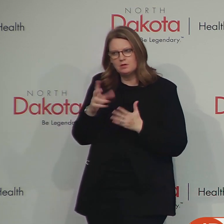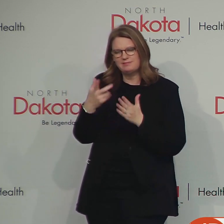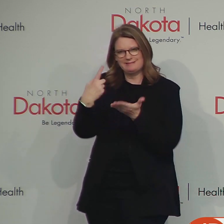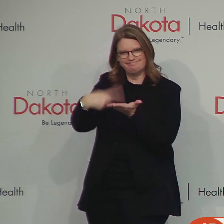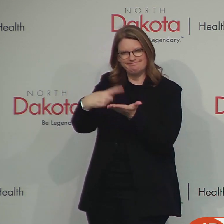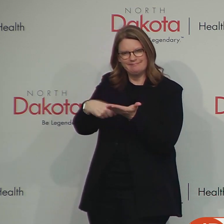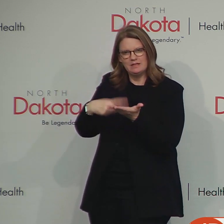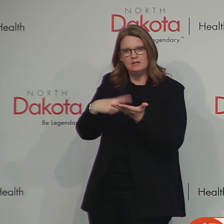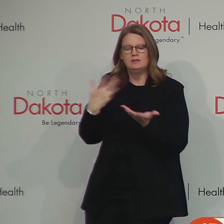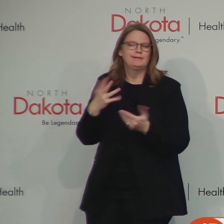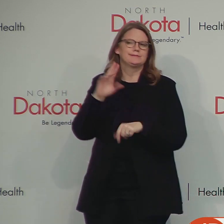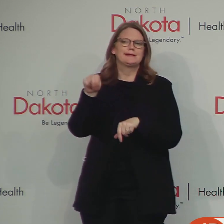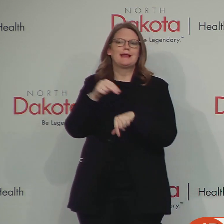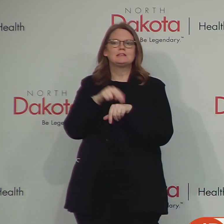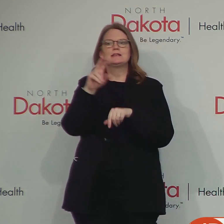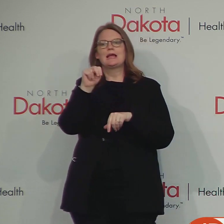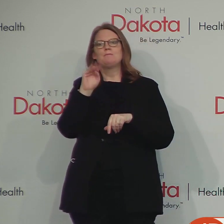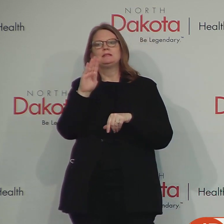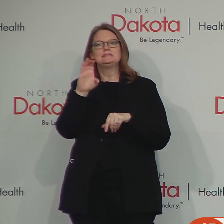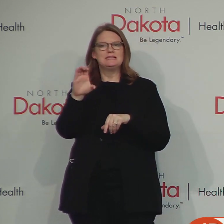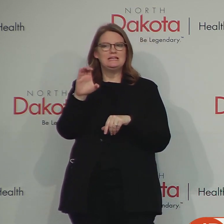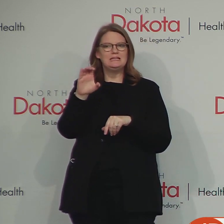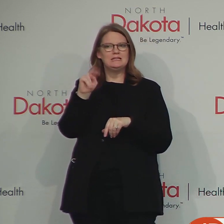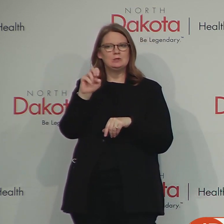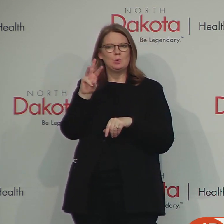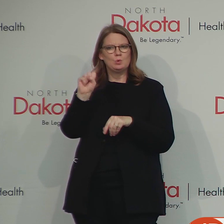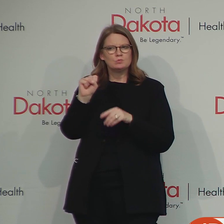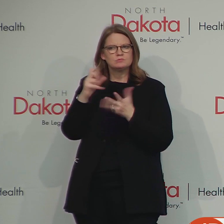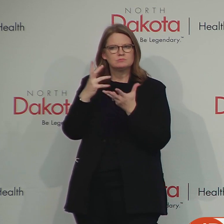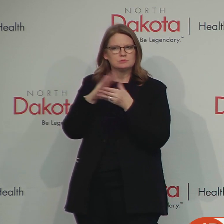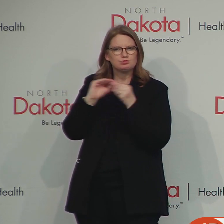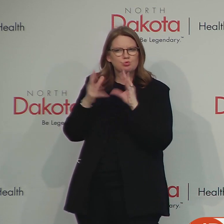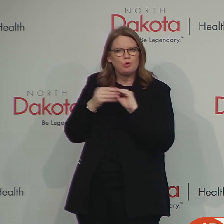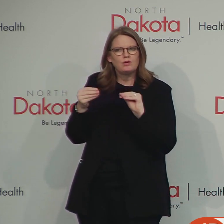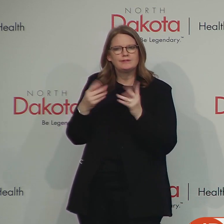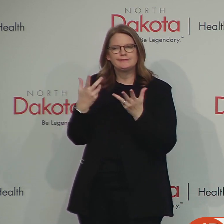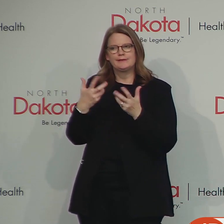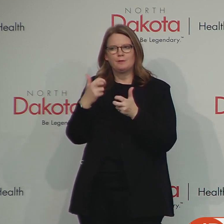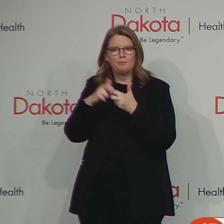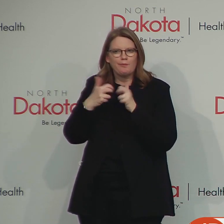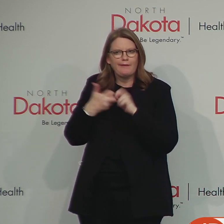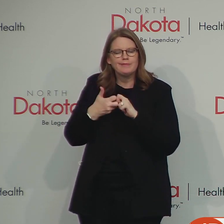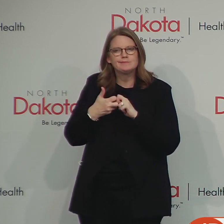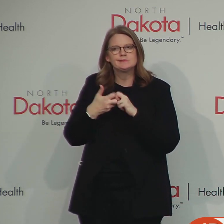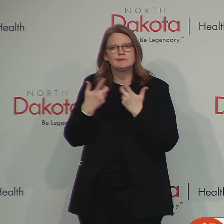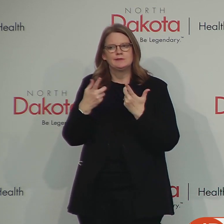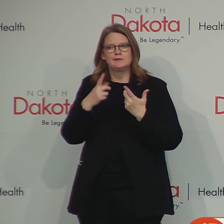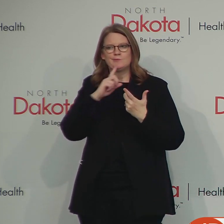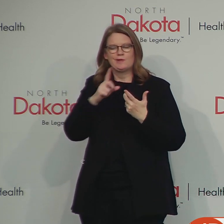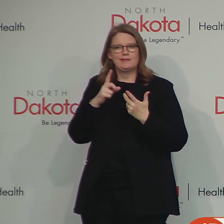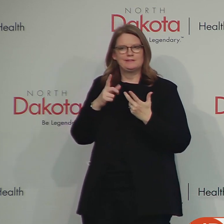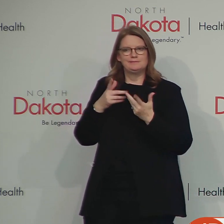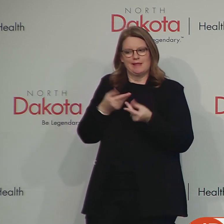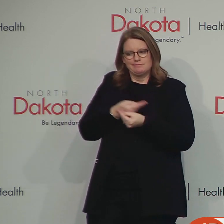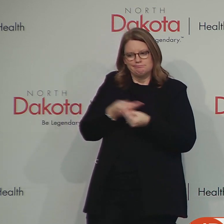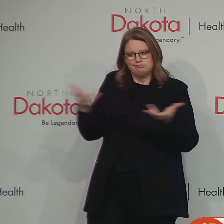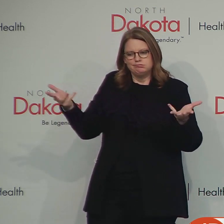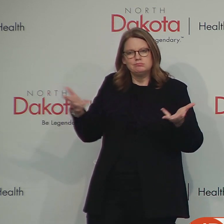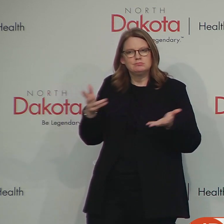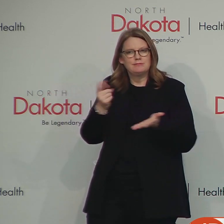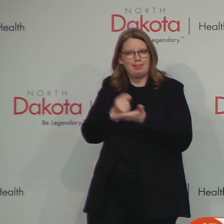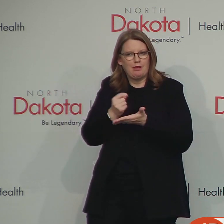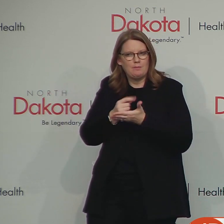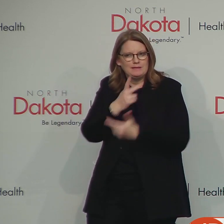a national NBC News story today as well that highlighted the difficulties in getting these therapies to